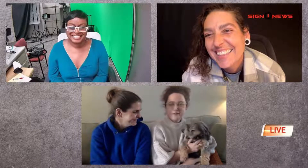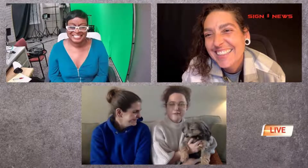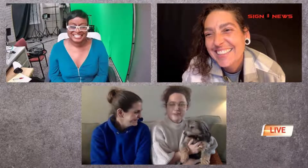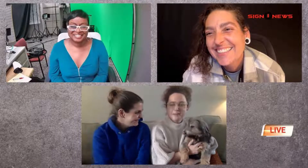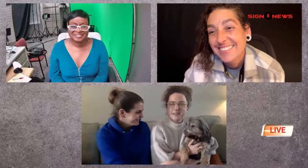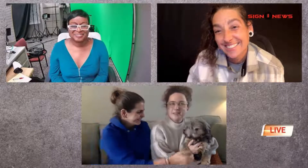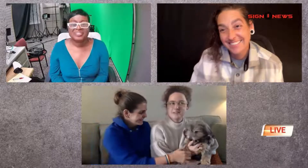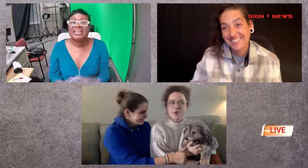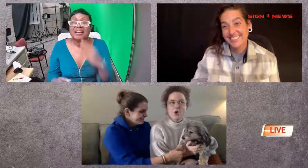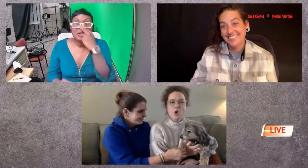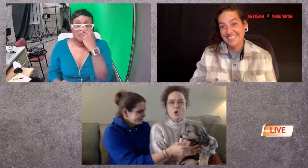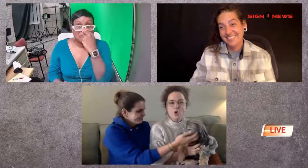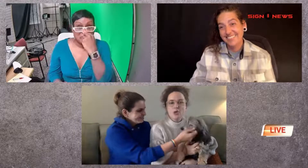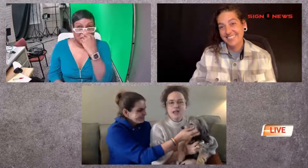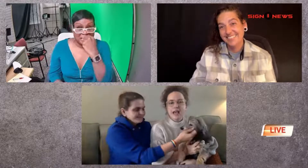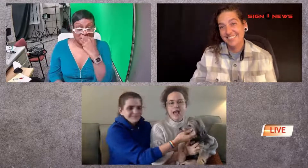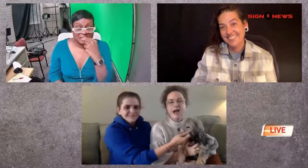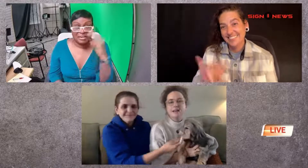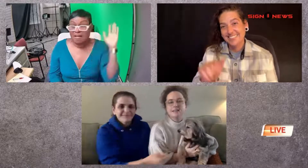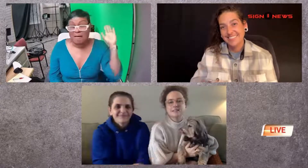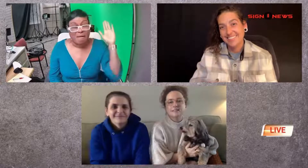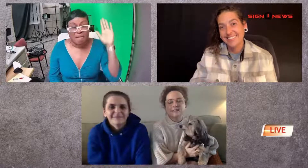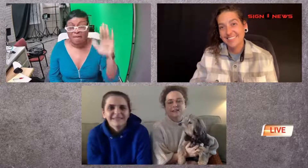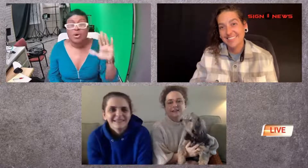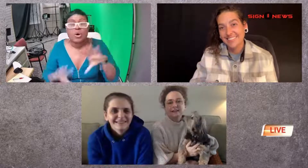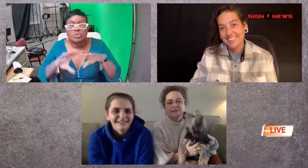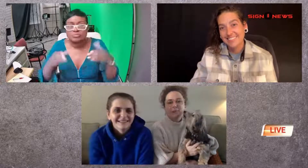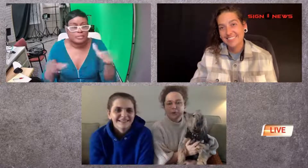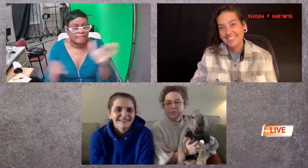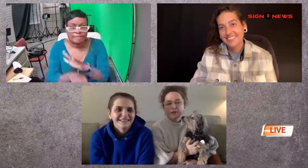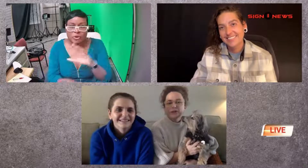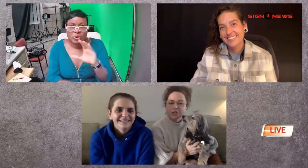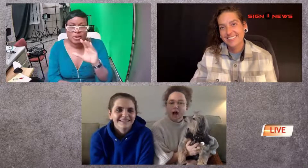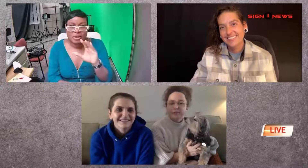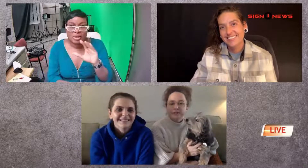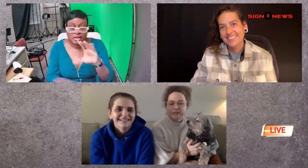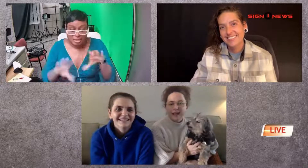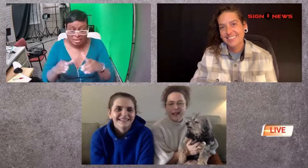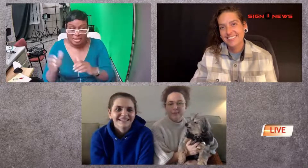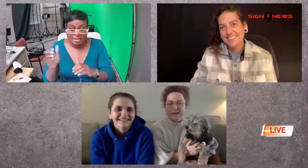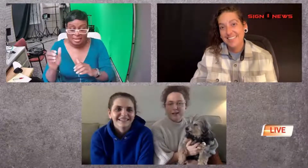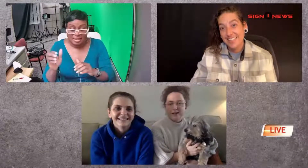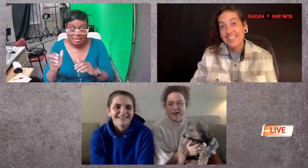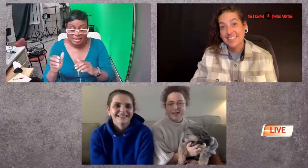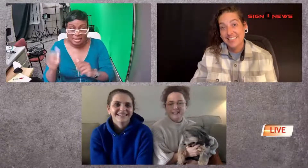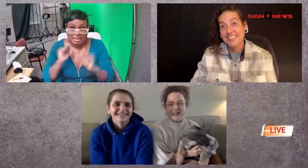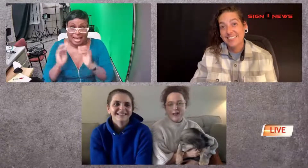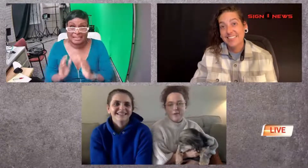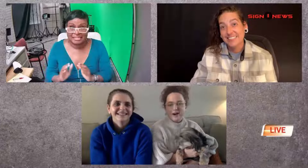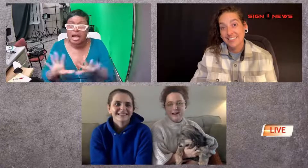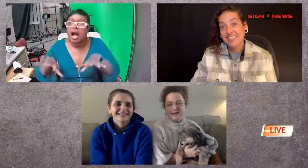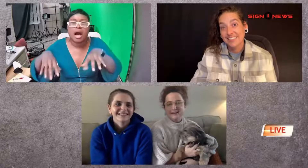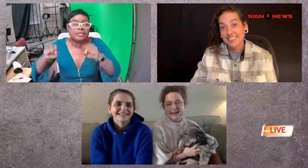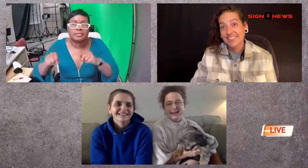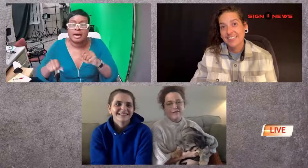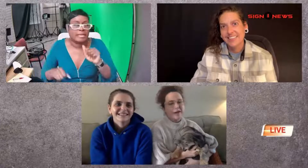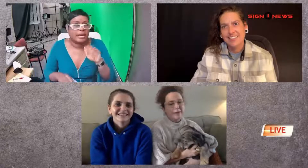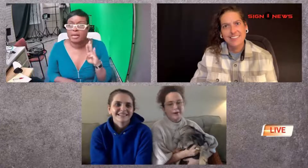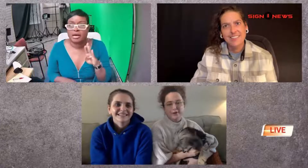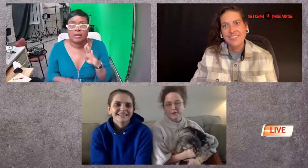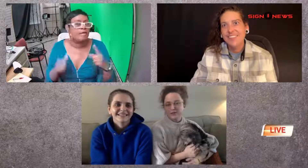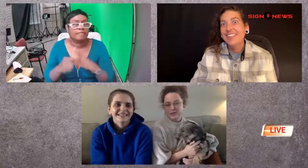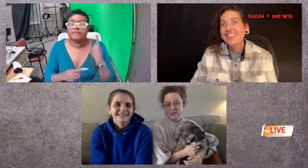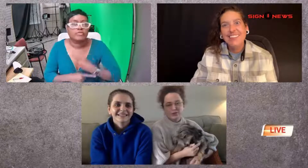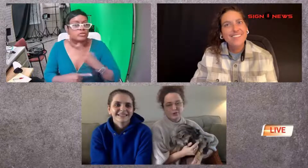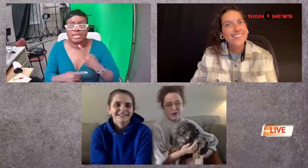It's so funny because the whole cast pretty much adopted Annabelle on day one. Like, if